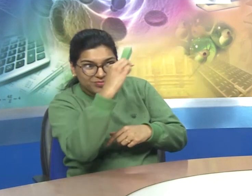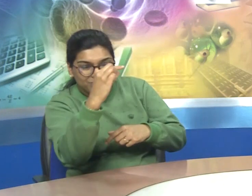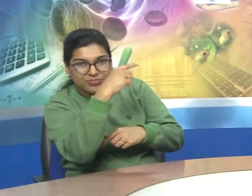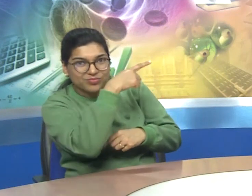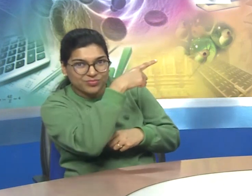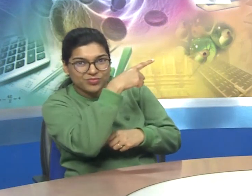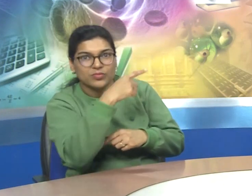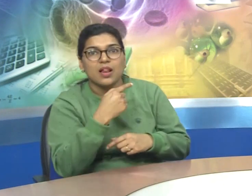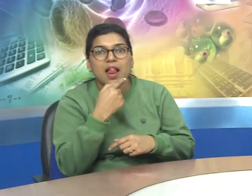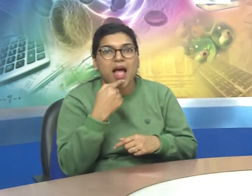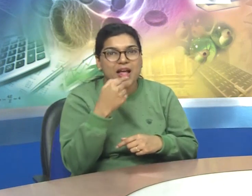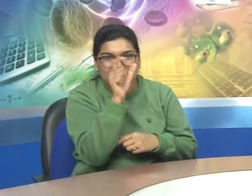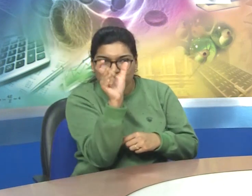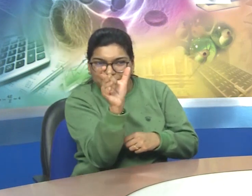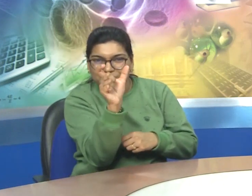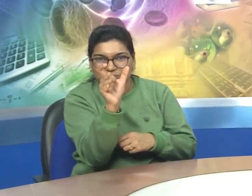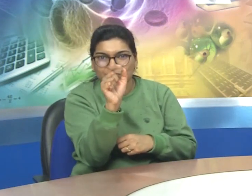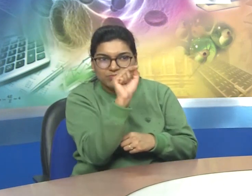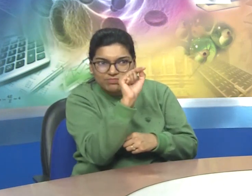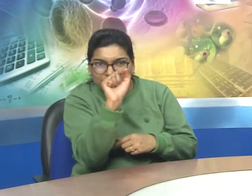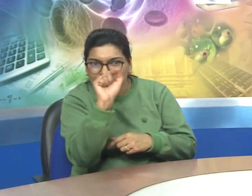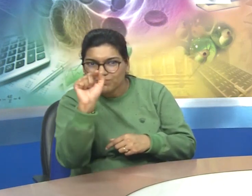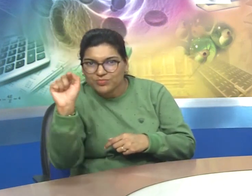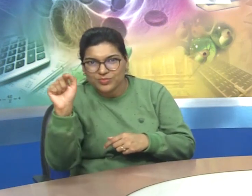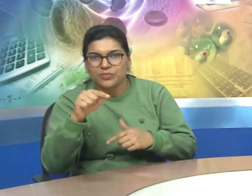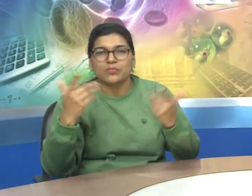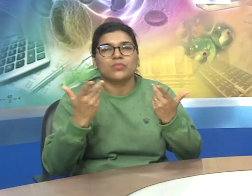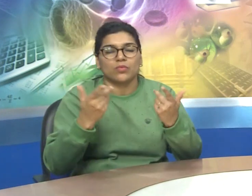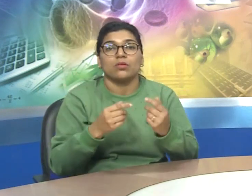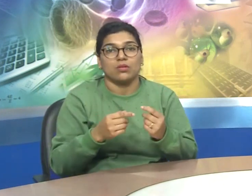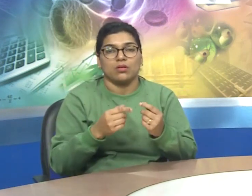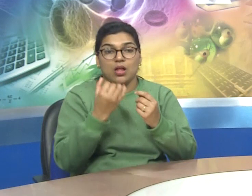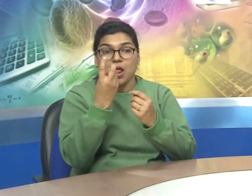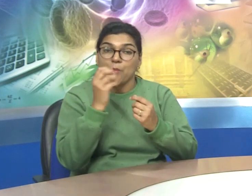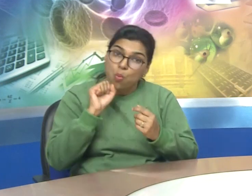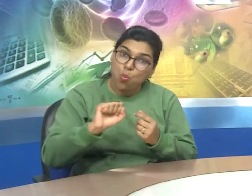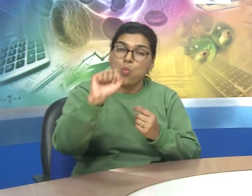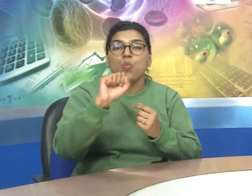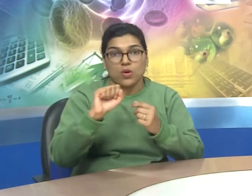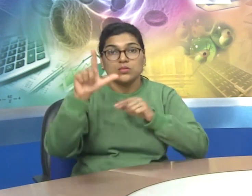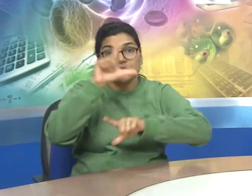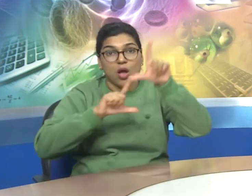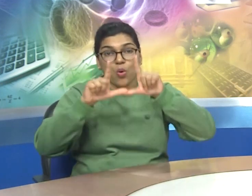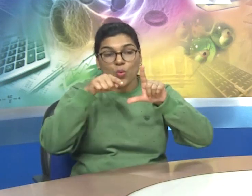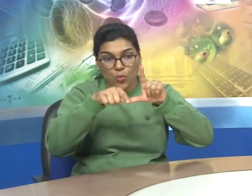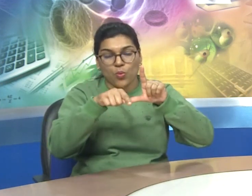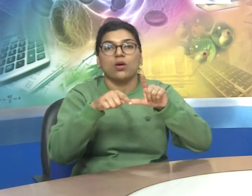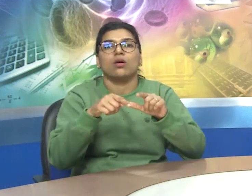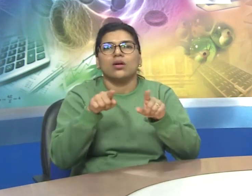few round colored boxes. In that something is written. So let me explain you